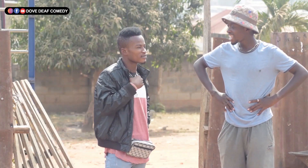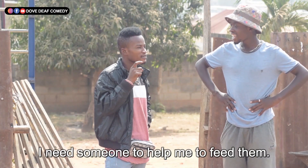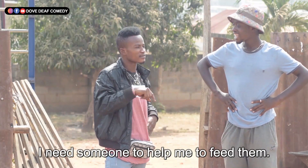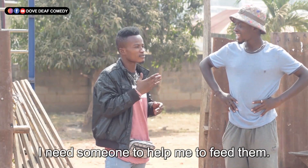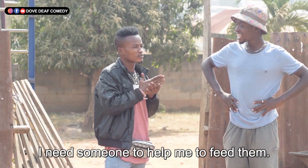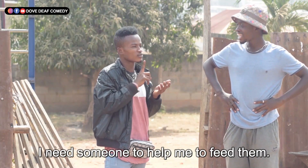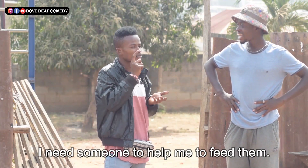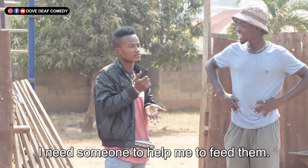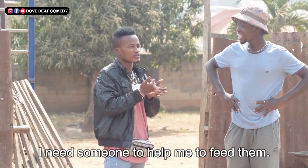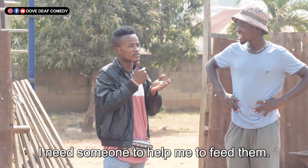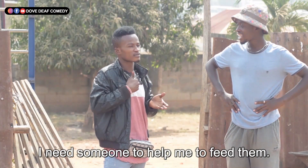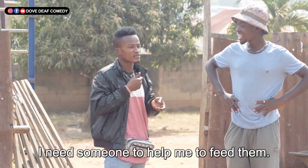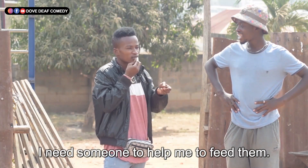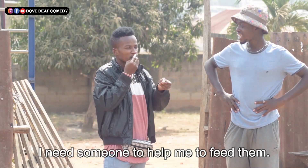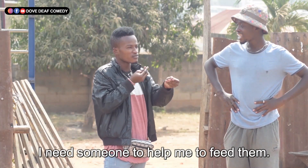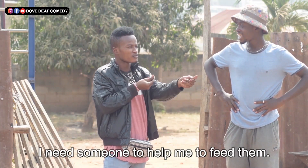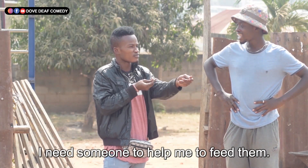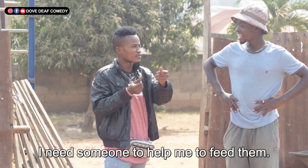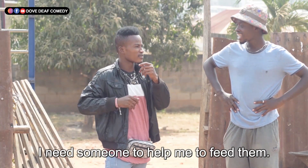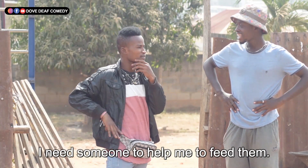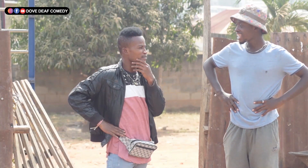I need someone to help me to feed them.